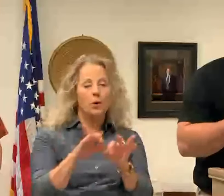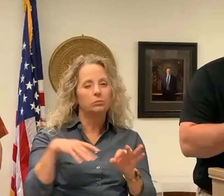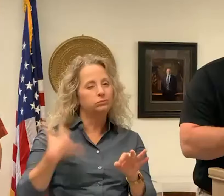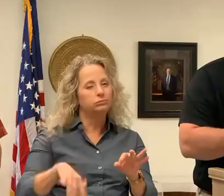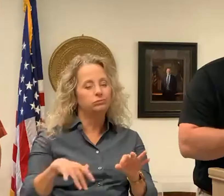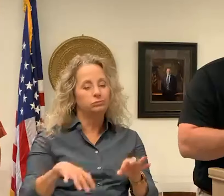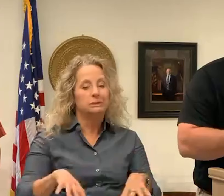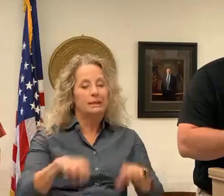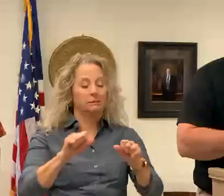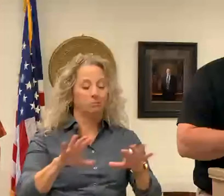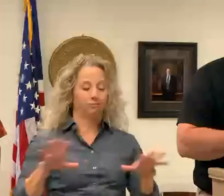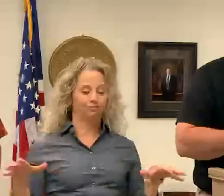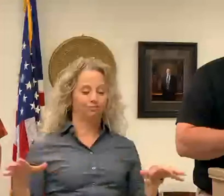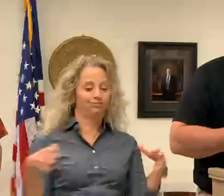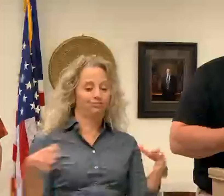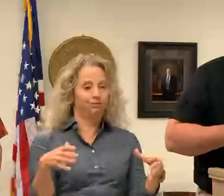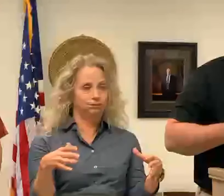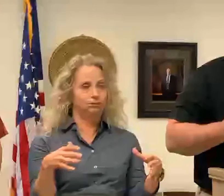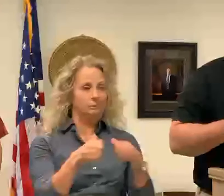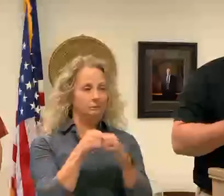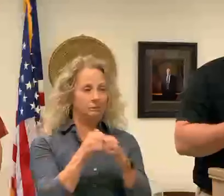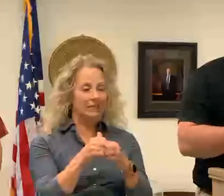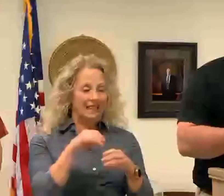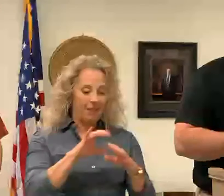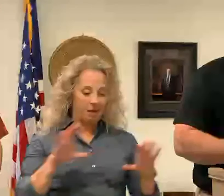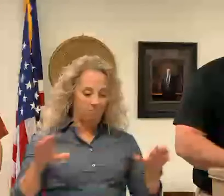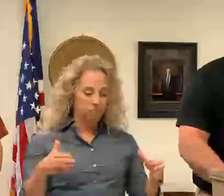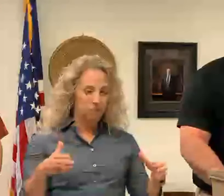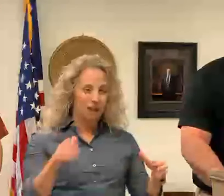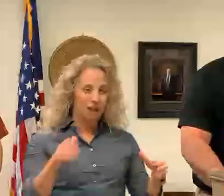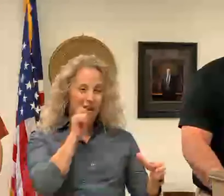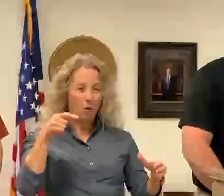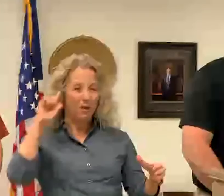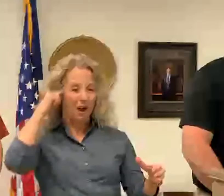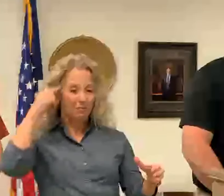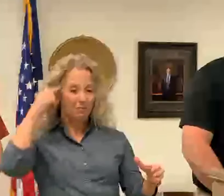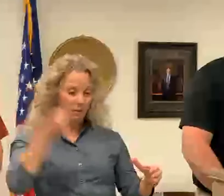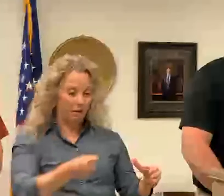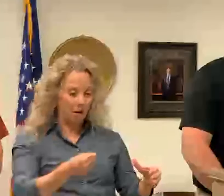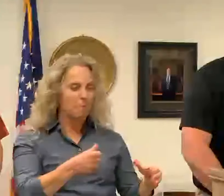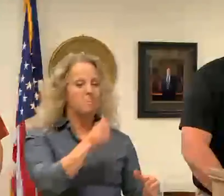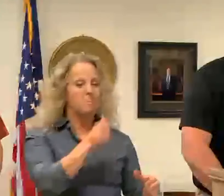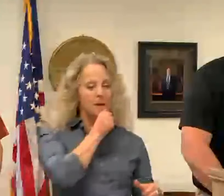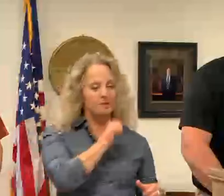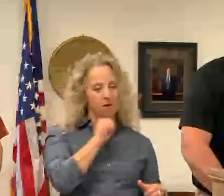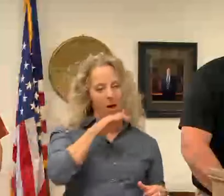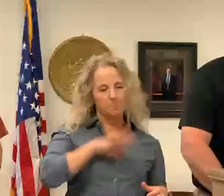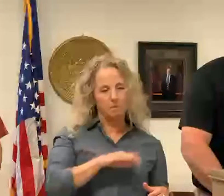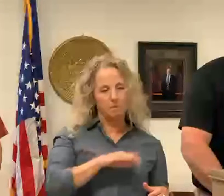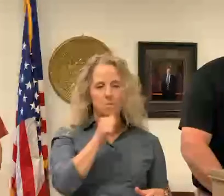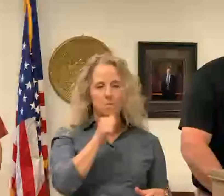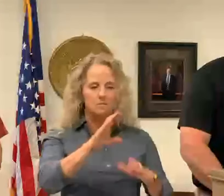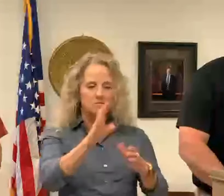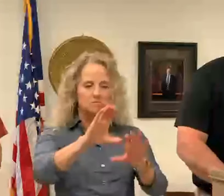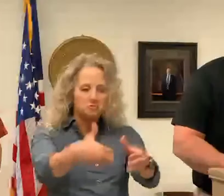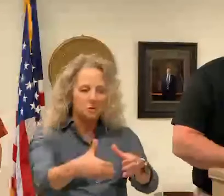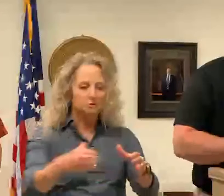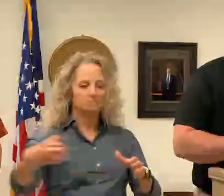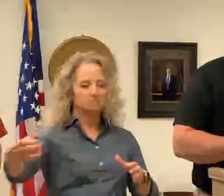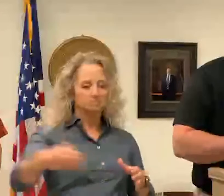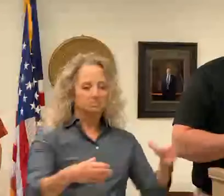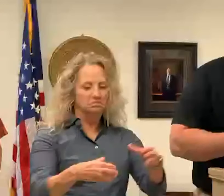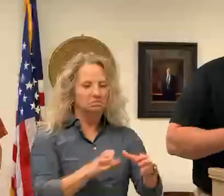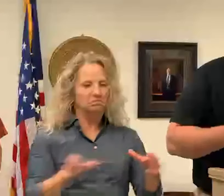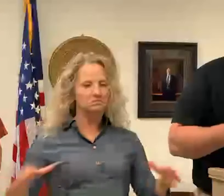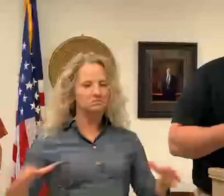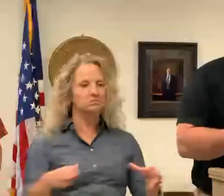takes a coalition, is having in that coalition not only government, but private nonprofits, private sector, and